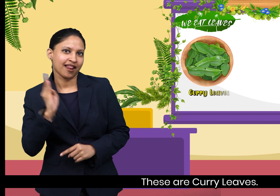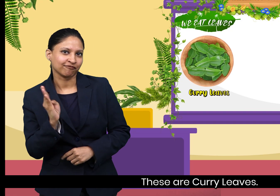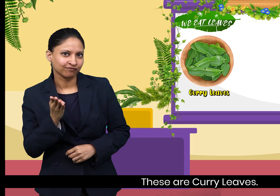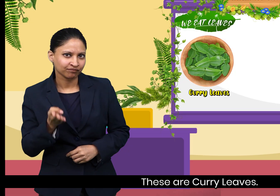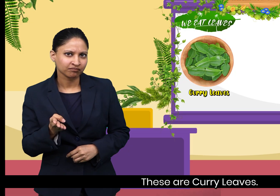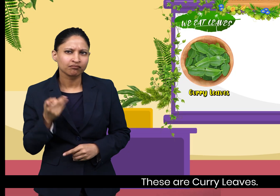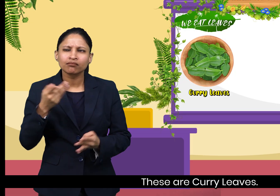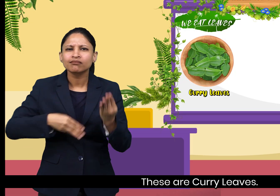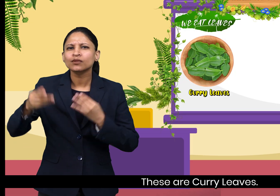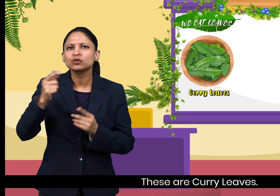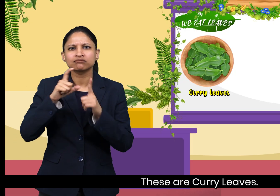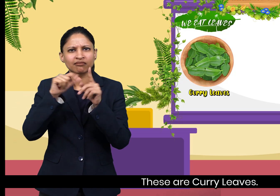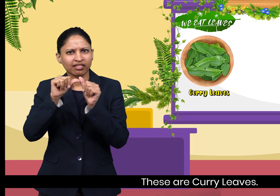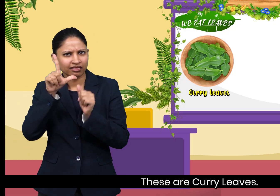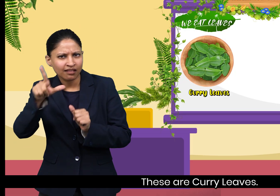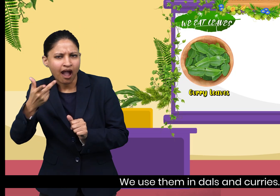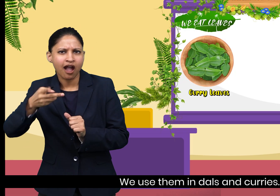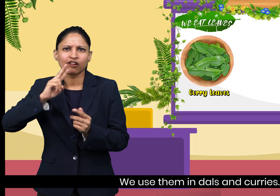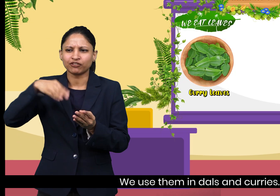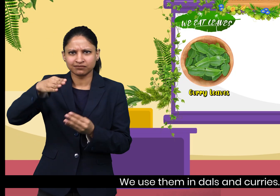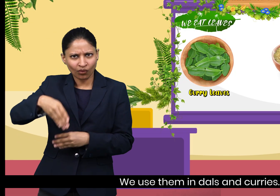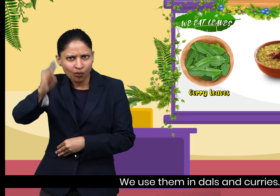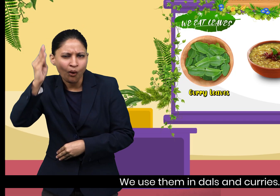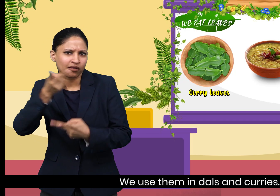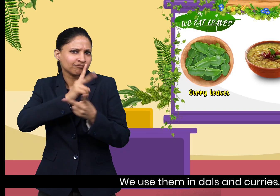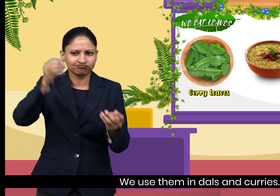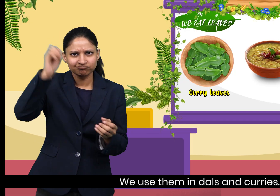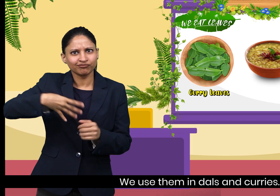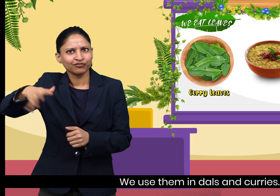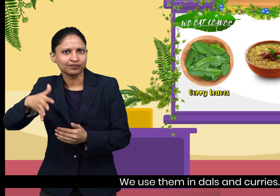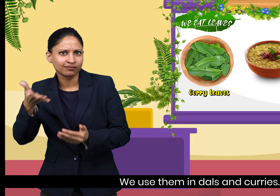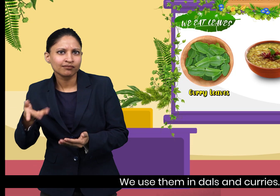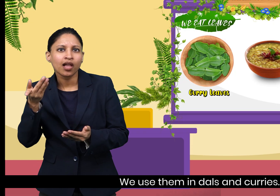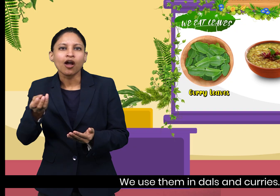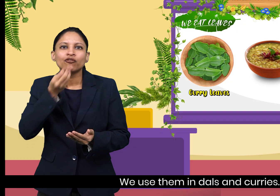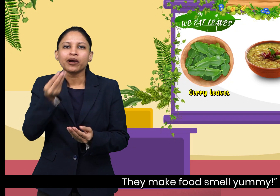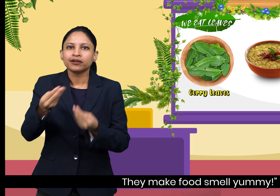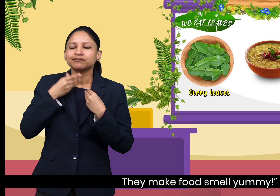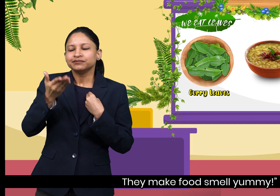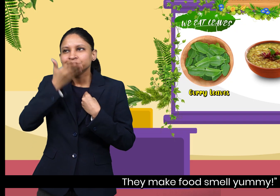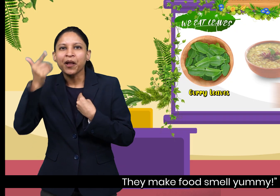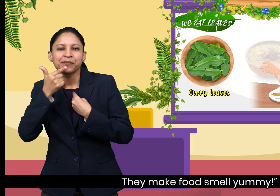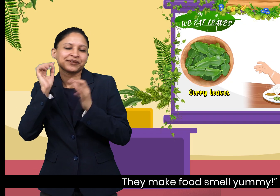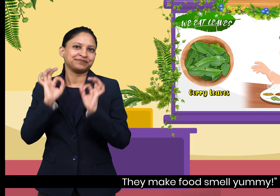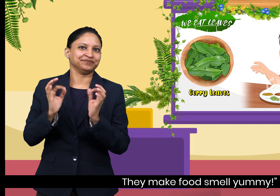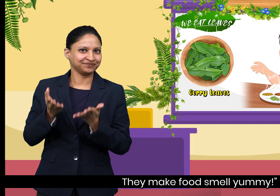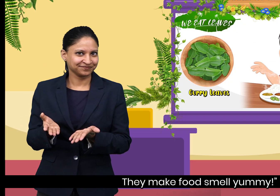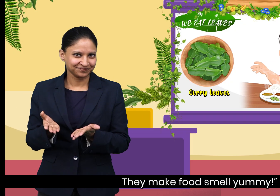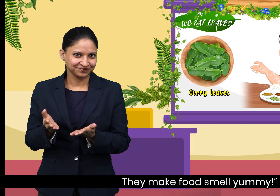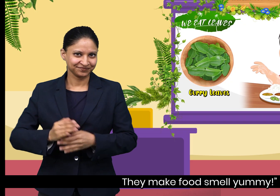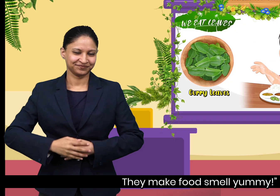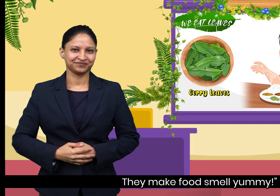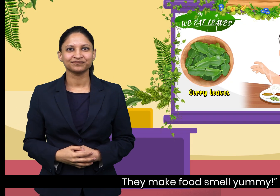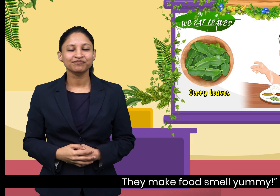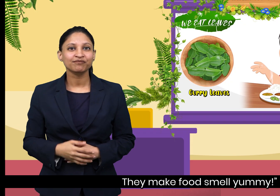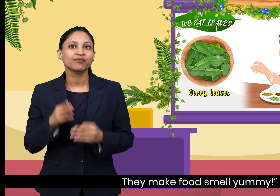These are curry leaves. We use them in dals and curries. They make food smell yummy.